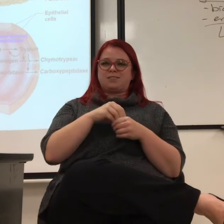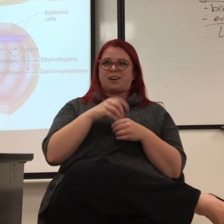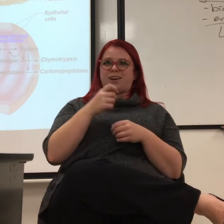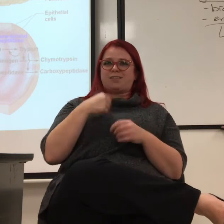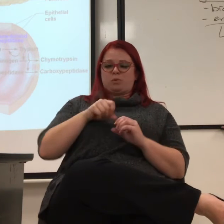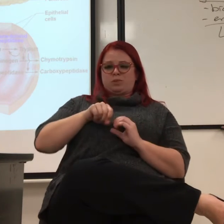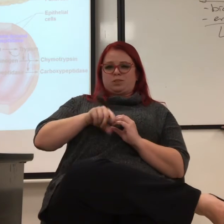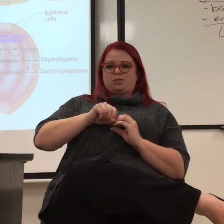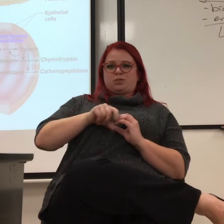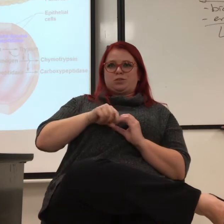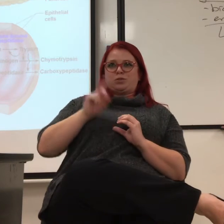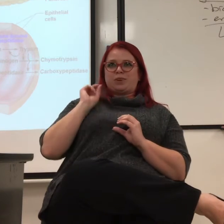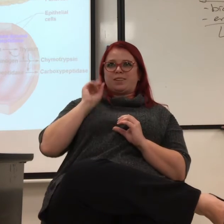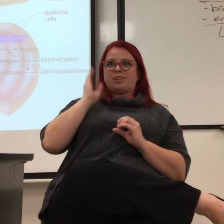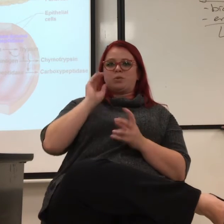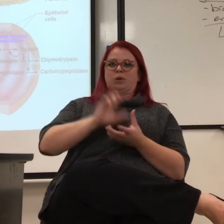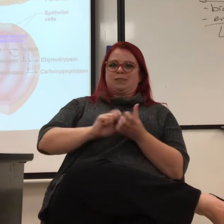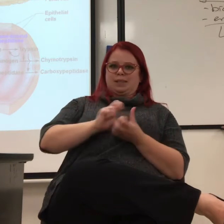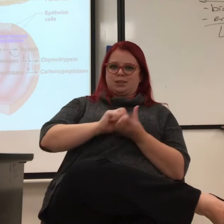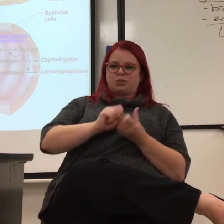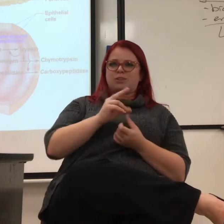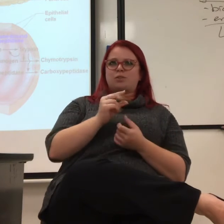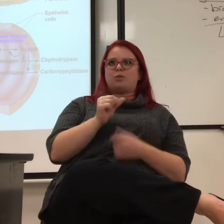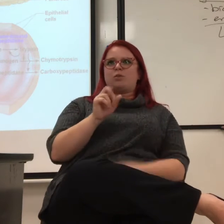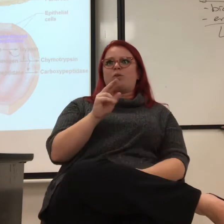form, activate in the lumen.